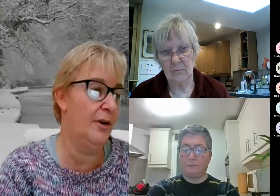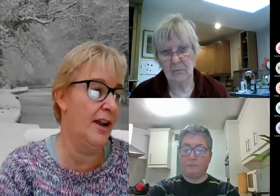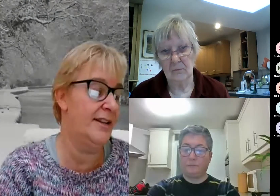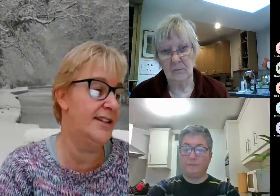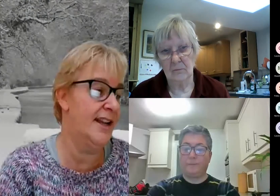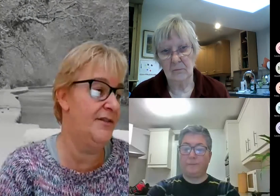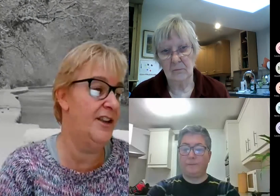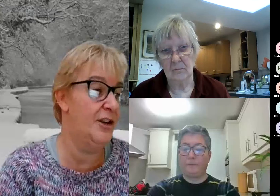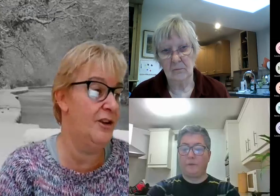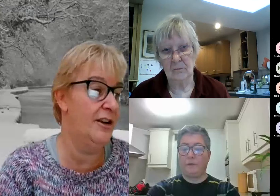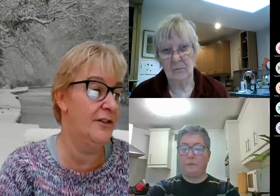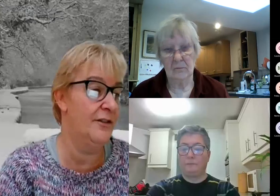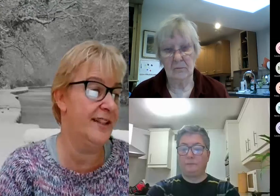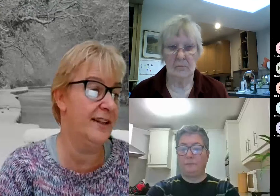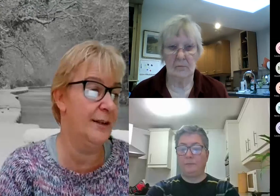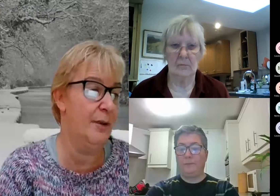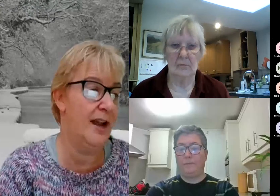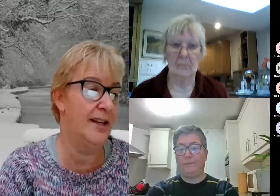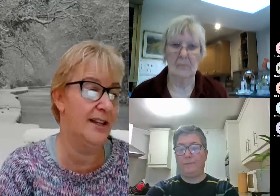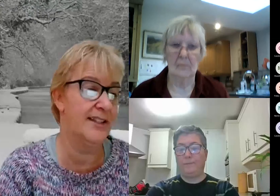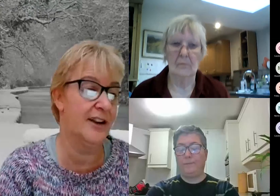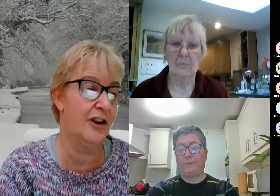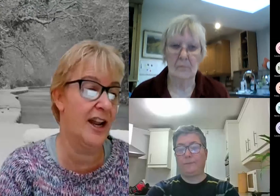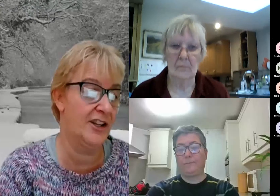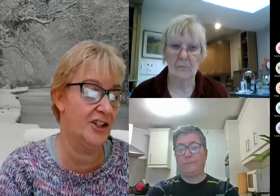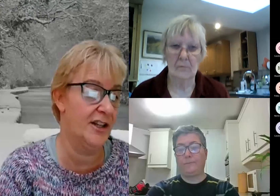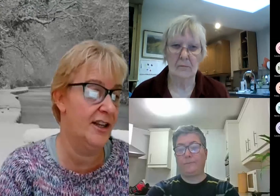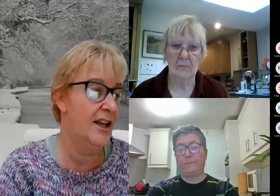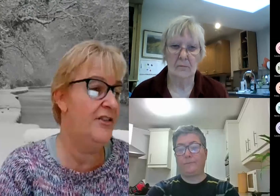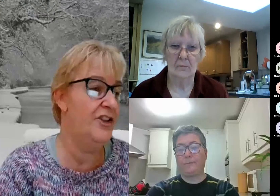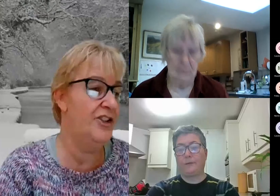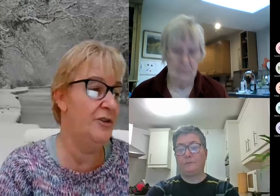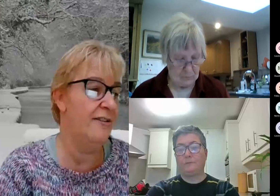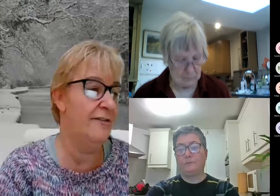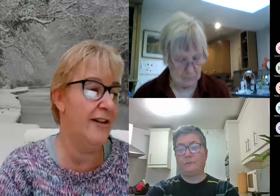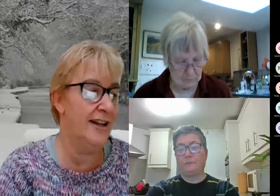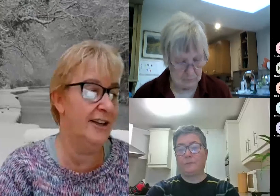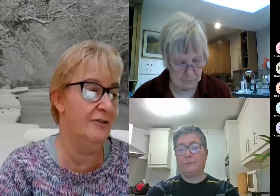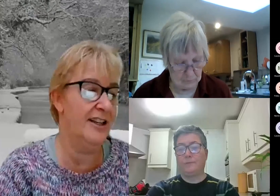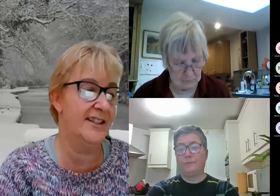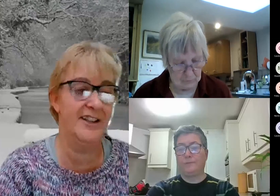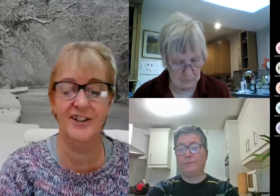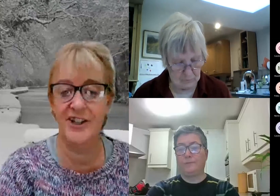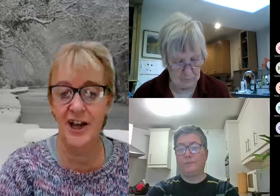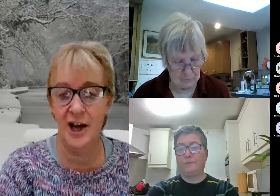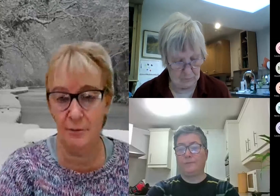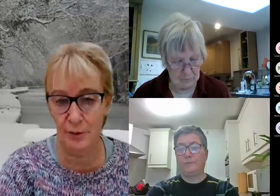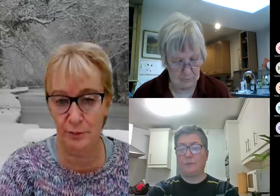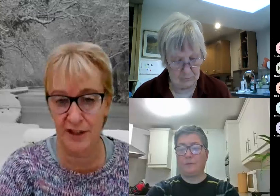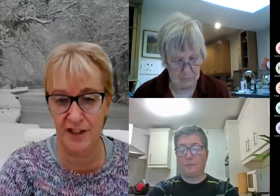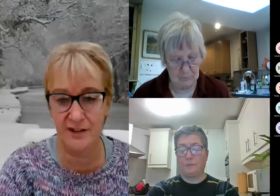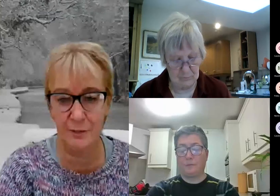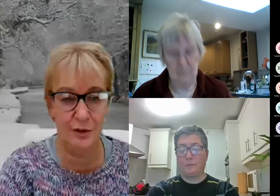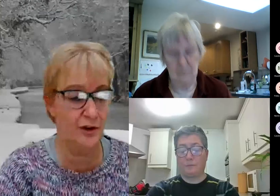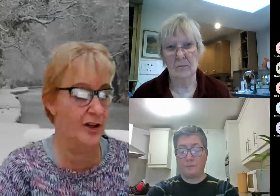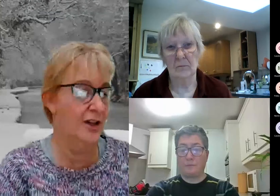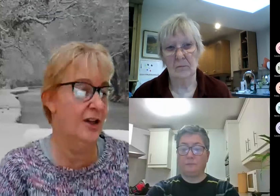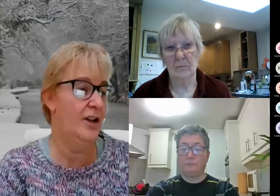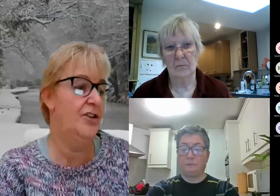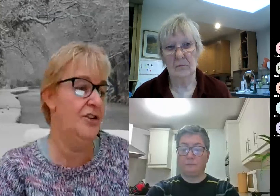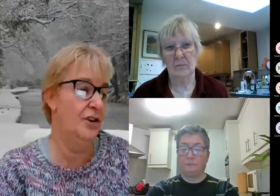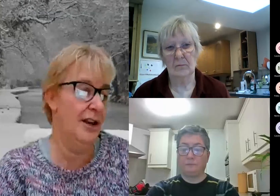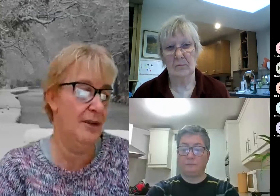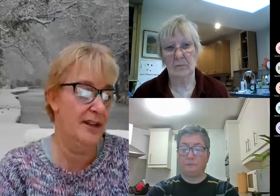political comrades in the Union of the Physically Impaired Against Segregation, that Judy finally researched and published the